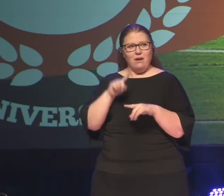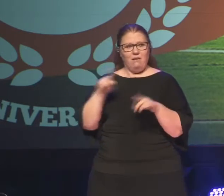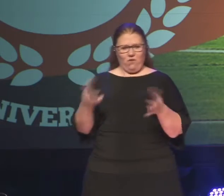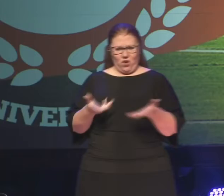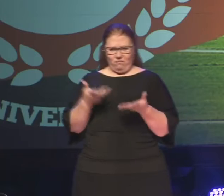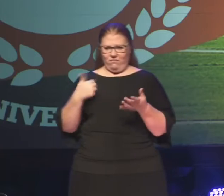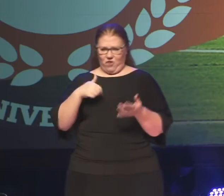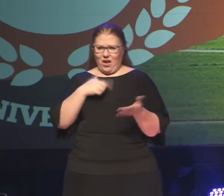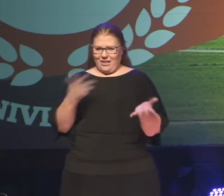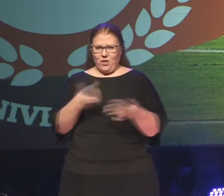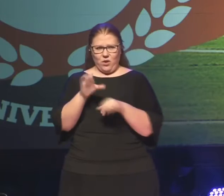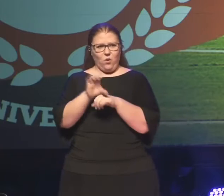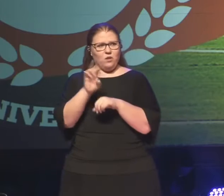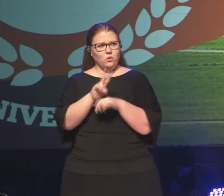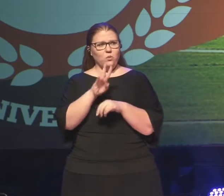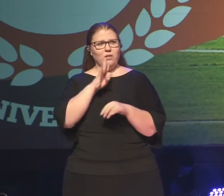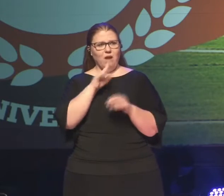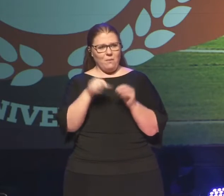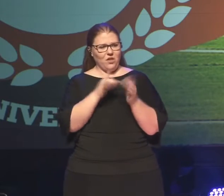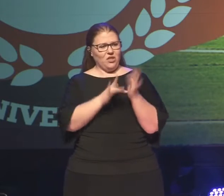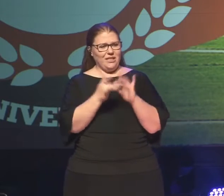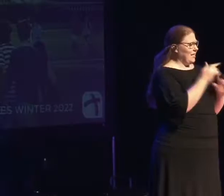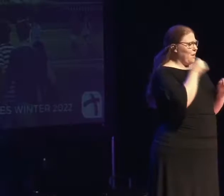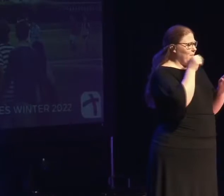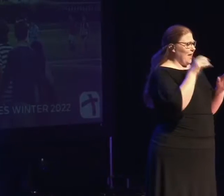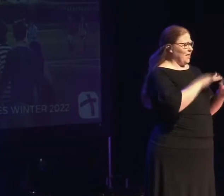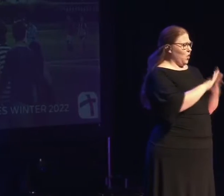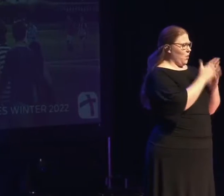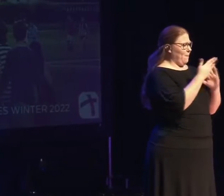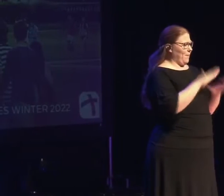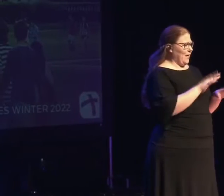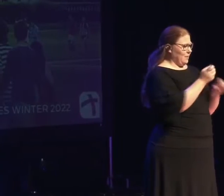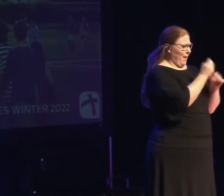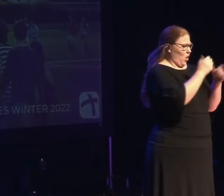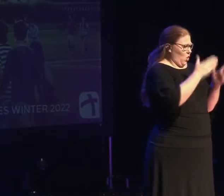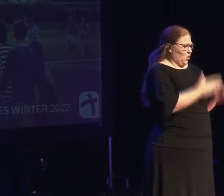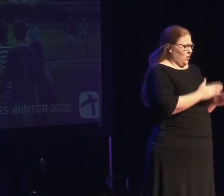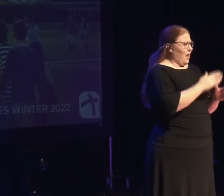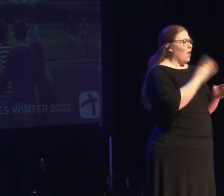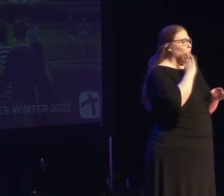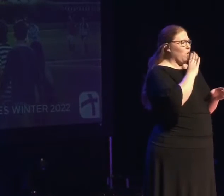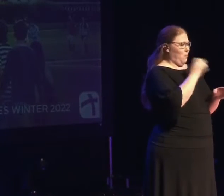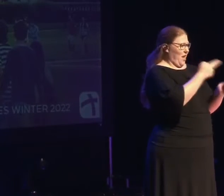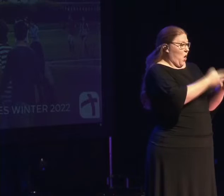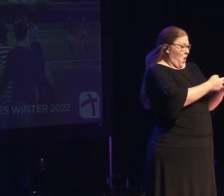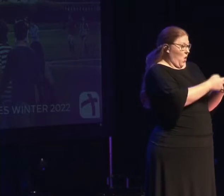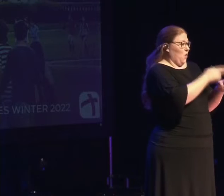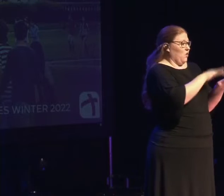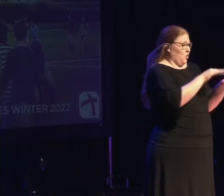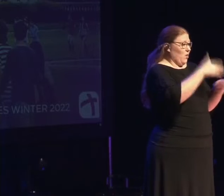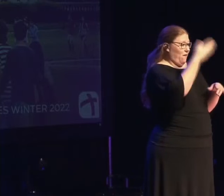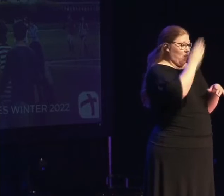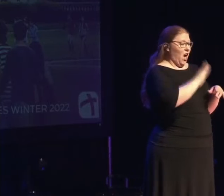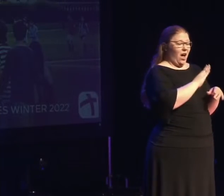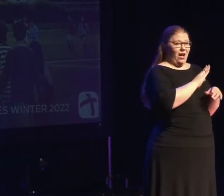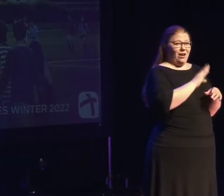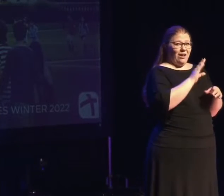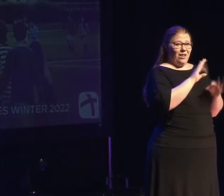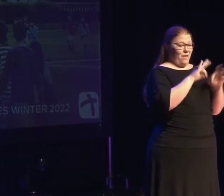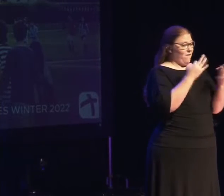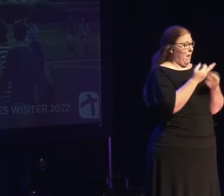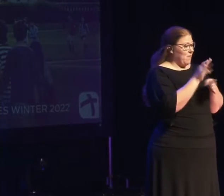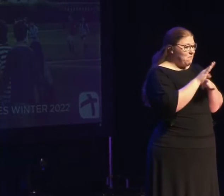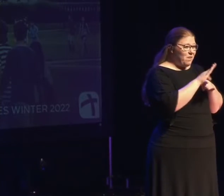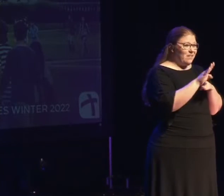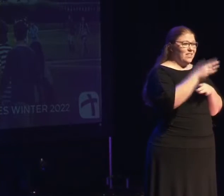Crossroads, we talk about Jesus saying, blessed are the peacemakers, so they will be called children of God, heirs of God, in the family business of